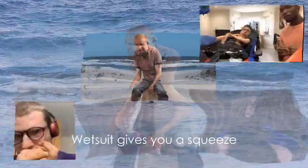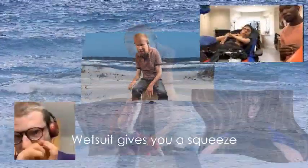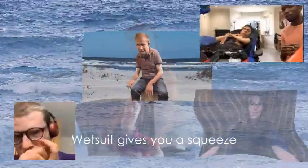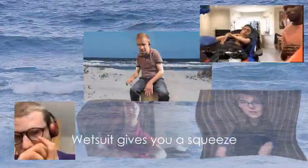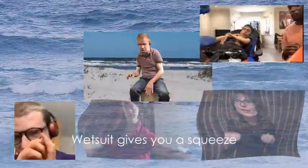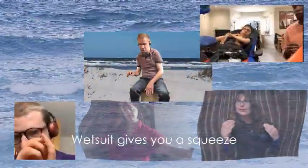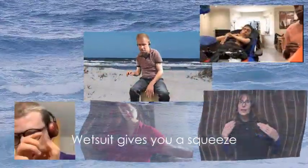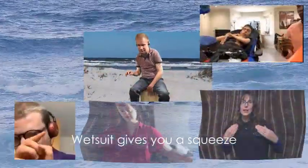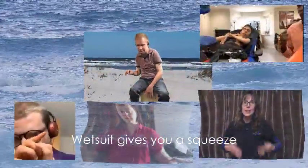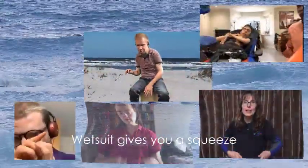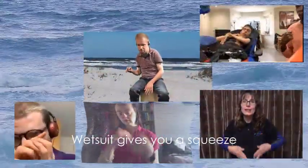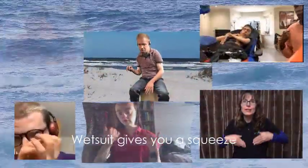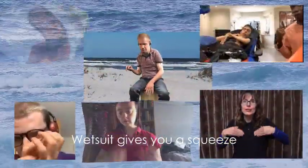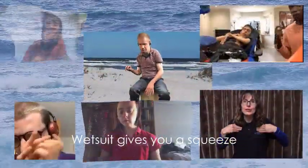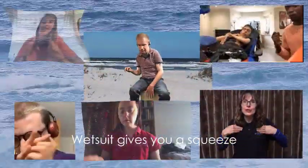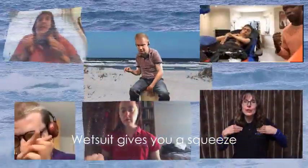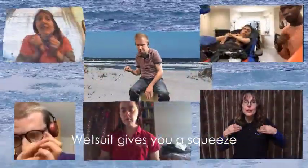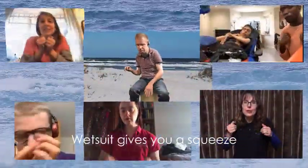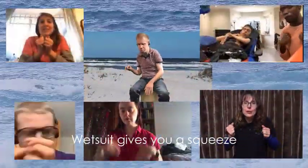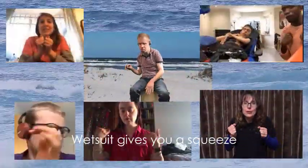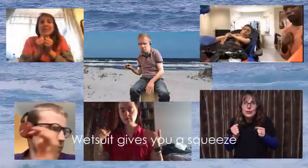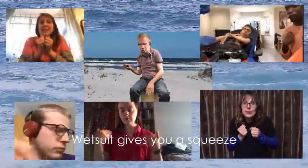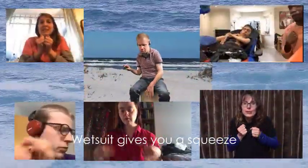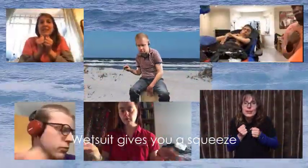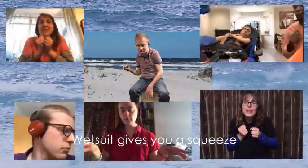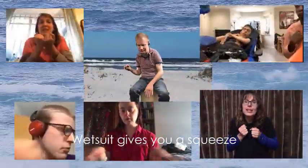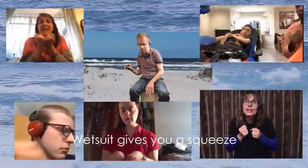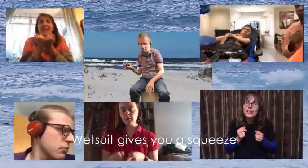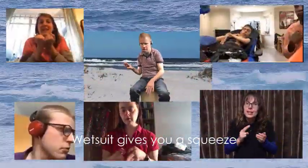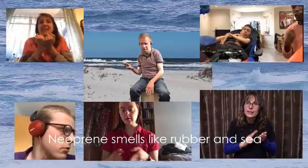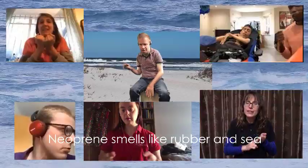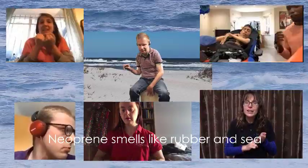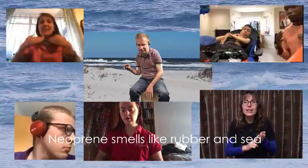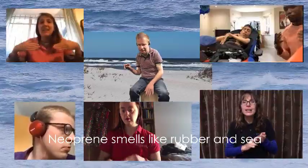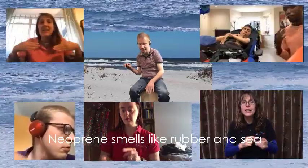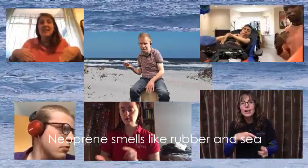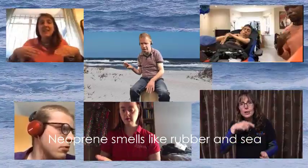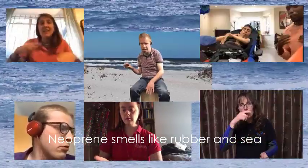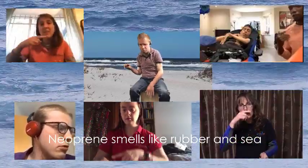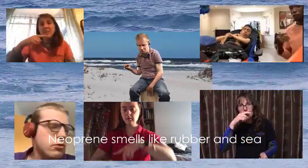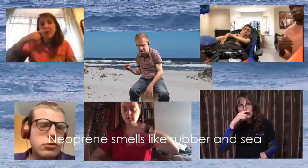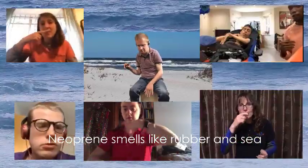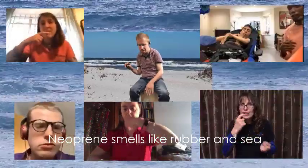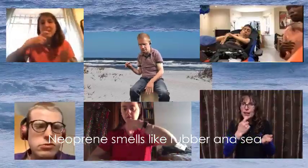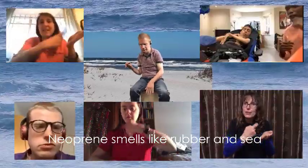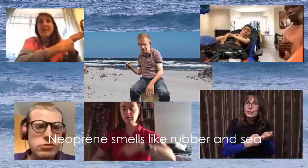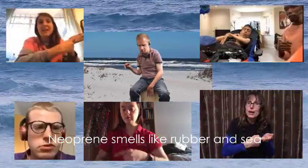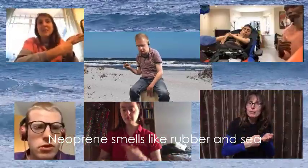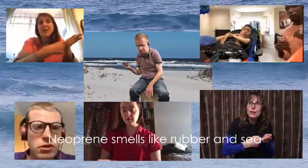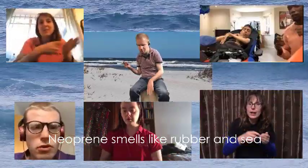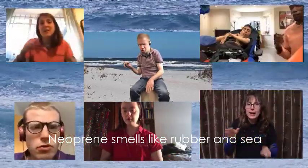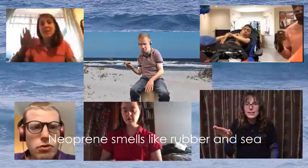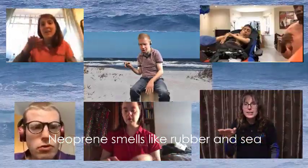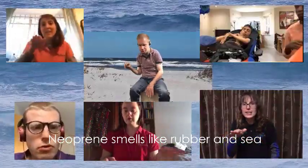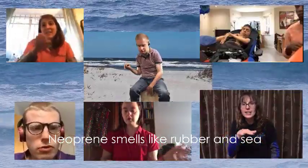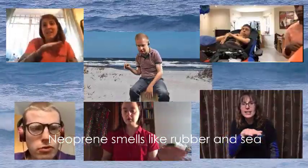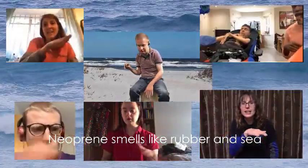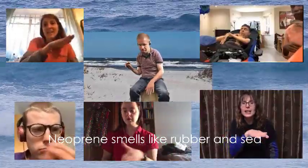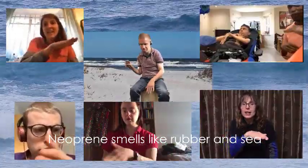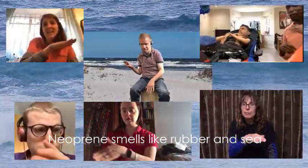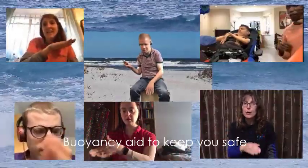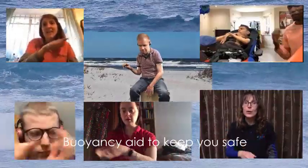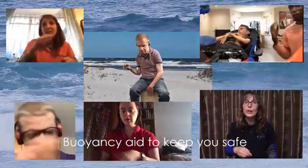sea. Let's do this, you will squeeze. See a Christmas like rubber and